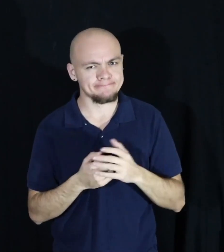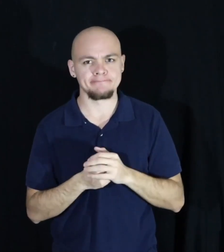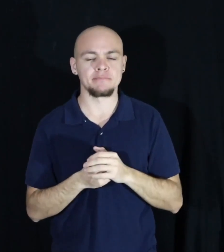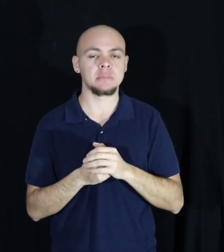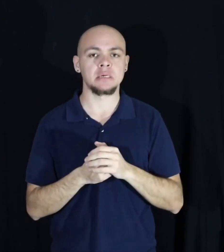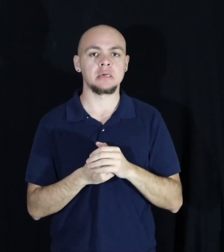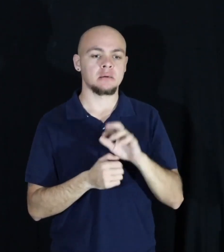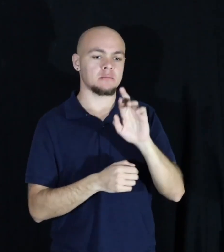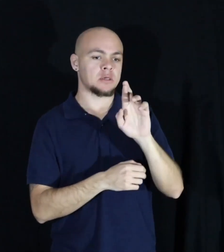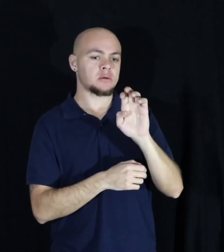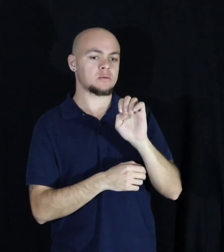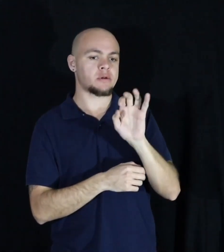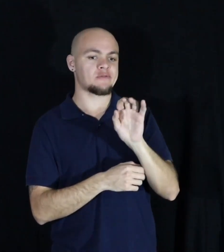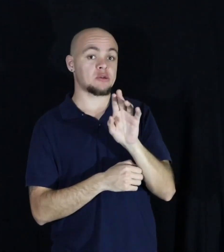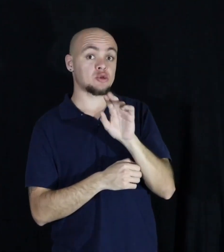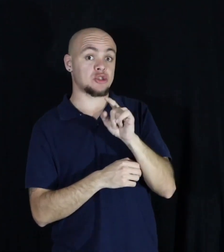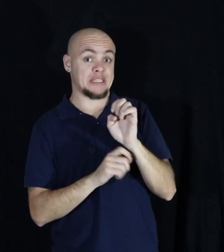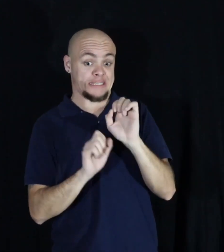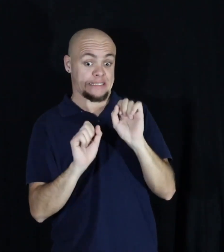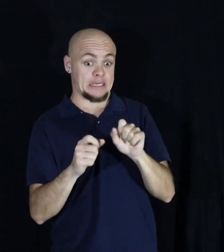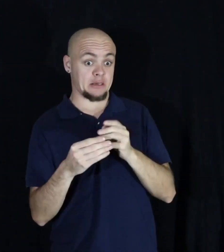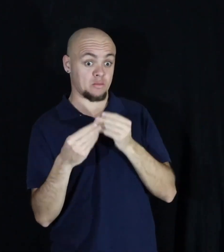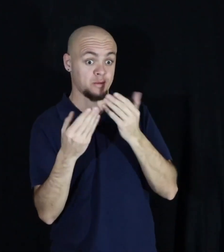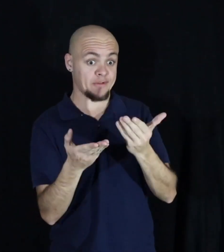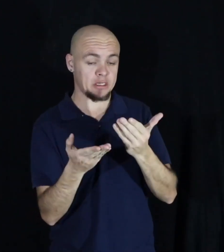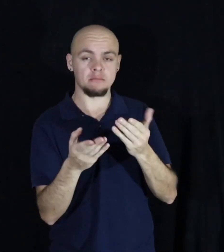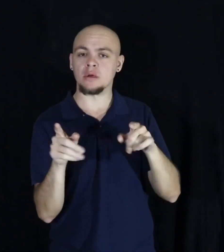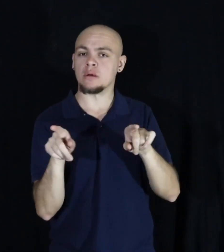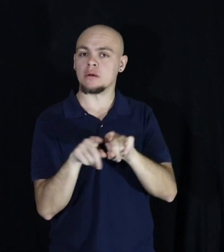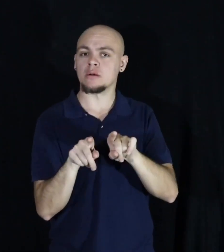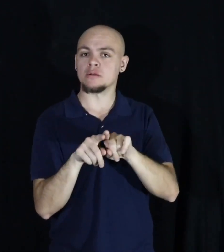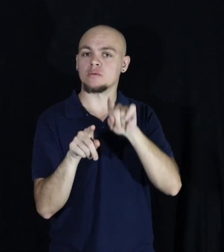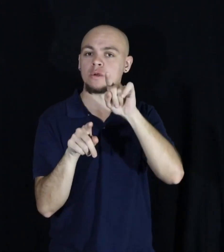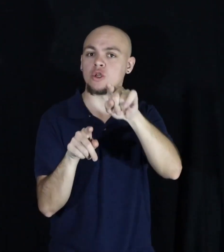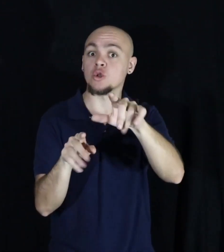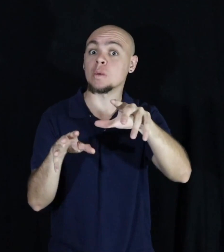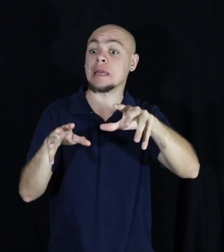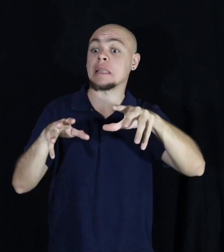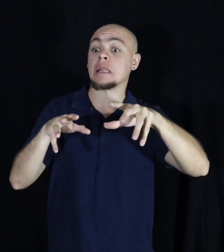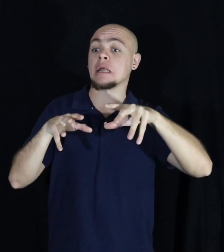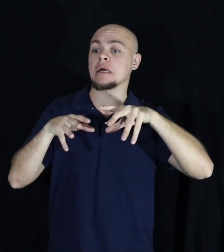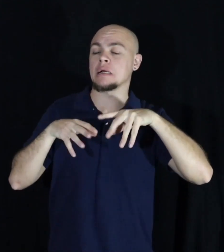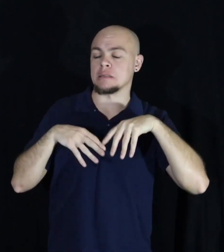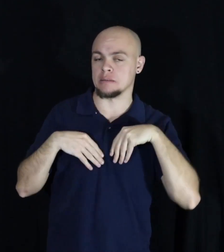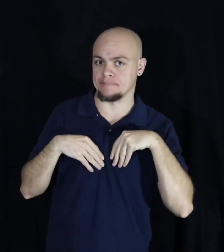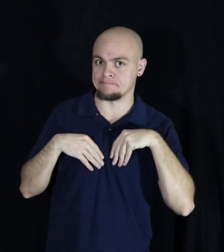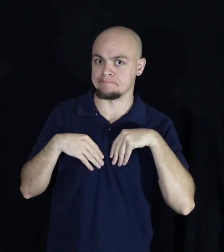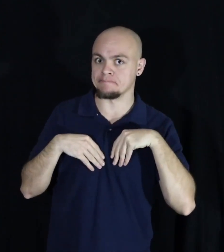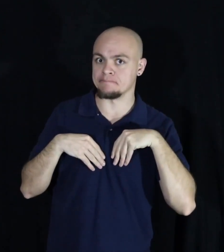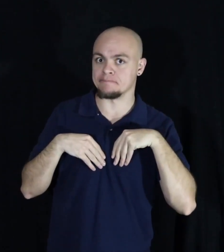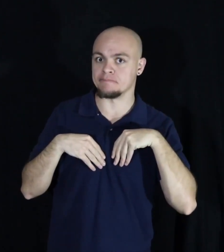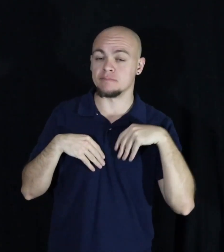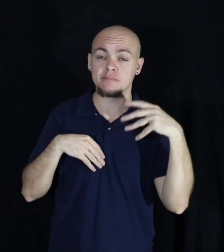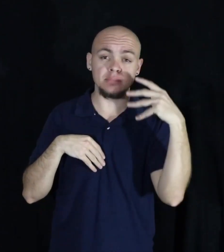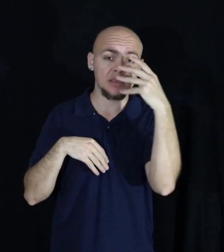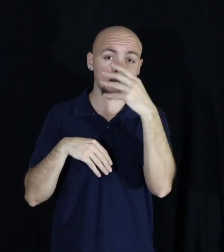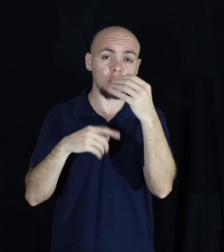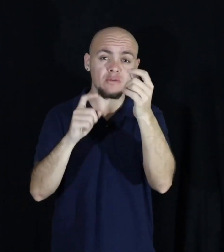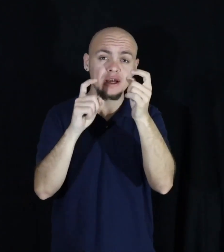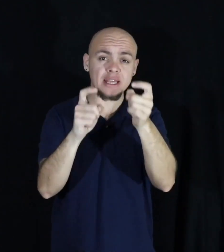what refugees can give. It's also about what you can receive. The